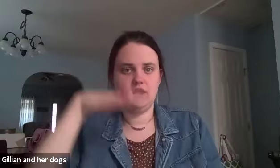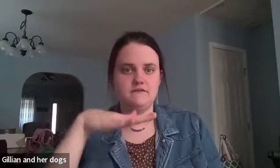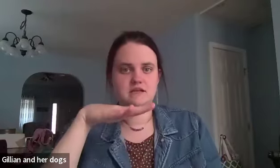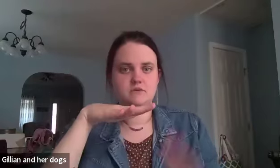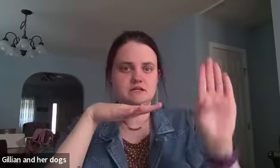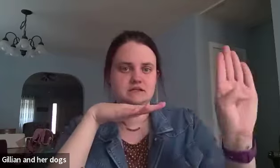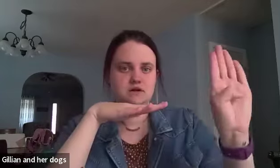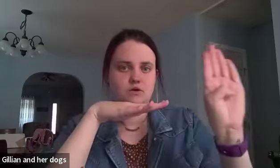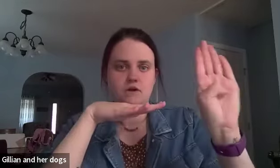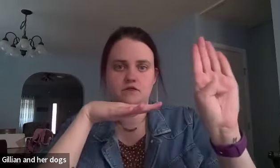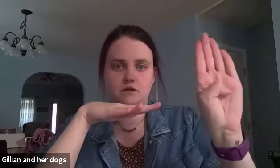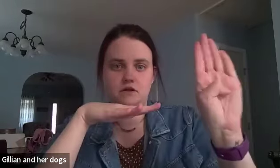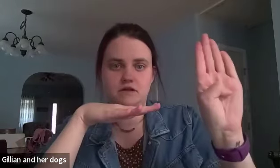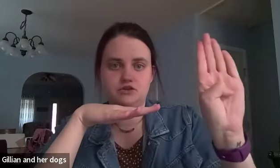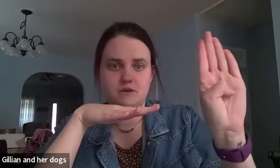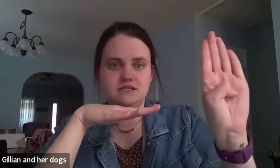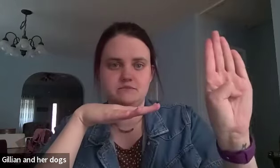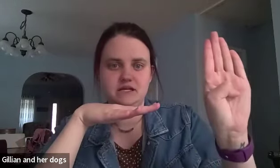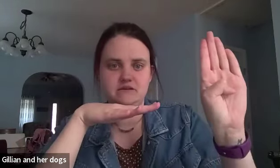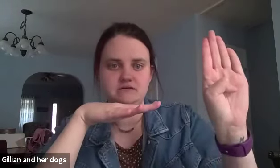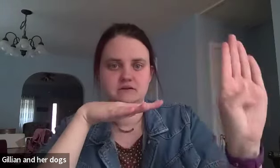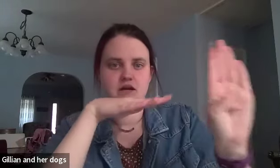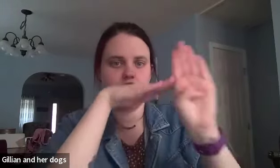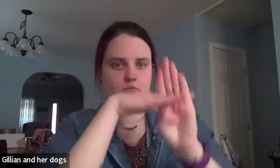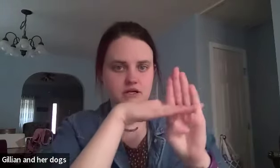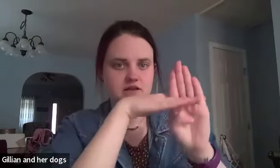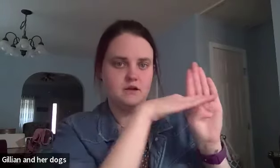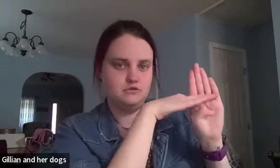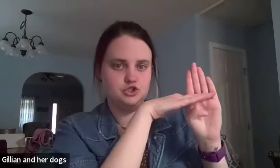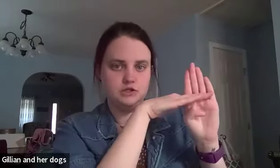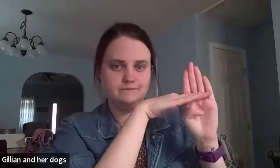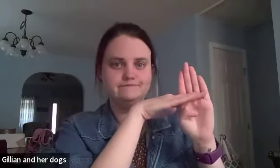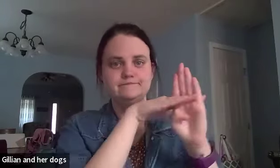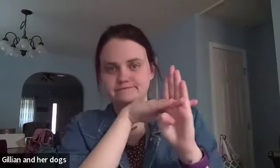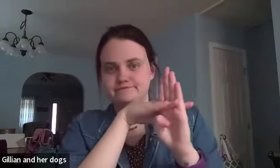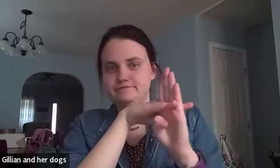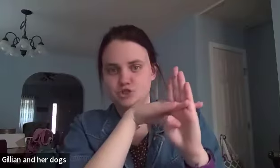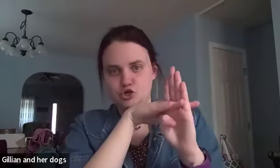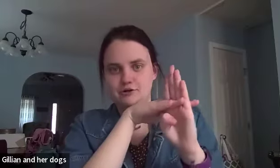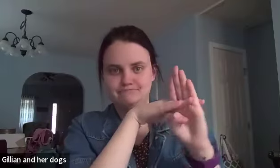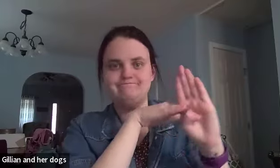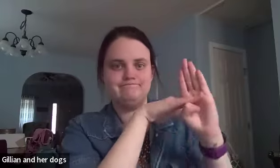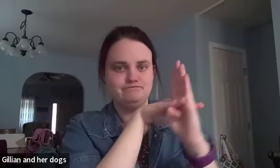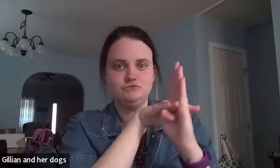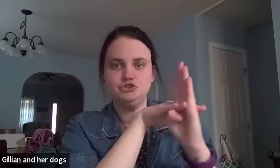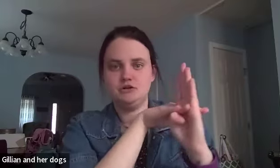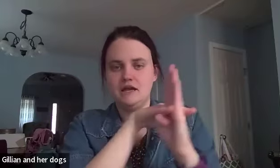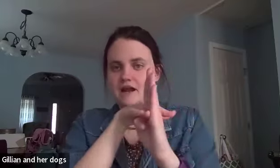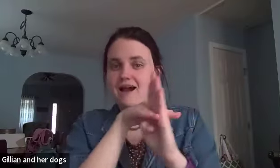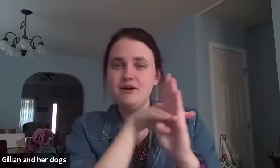have it sideways with, and then your dominant's a B, and you put it in the middle. Shark. Shark. Shark. And then I